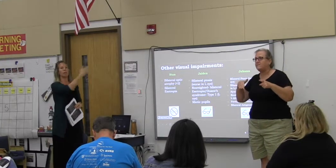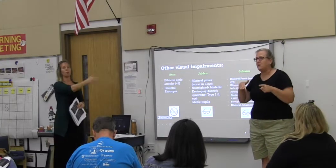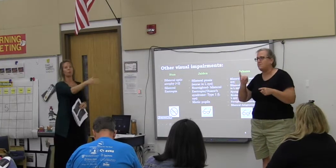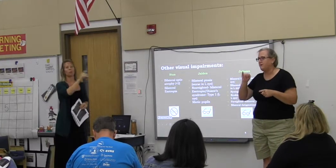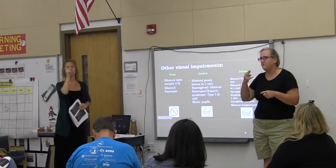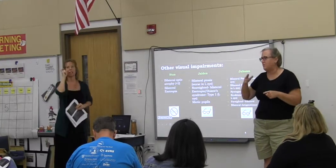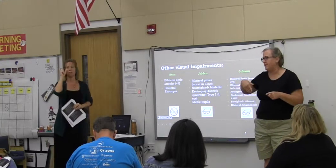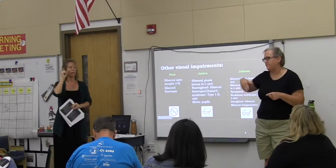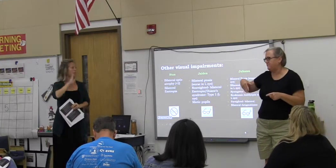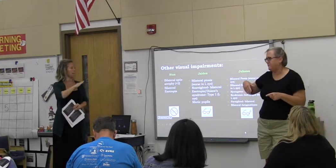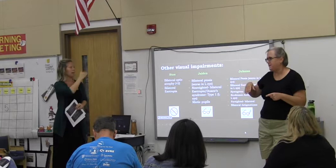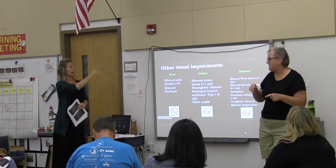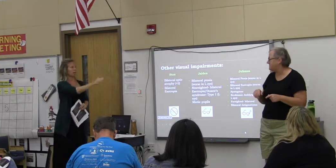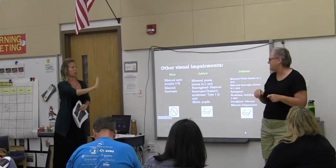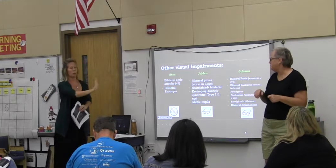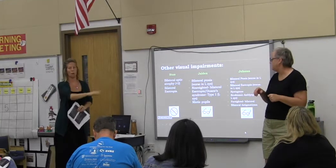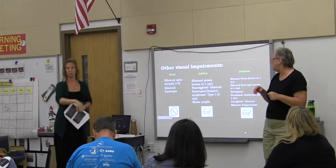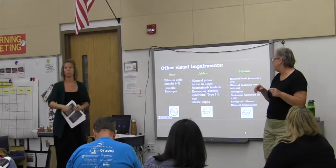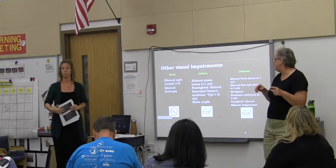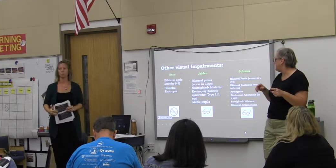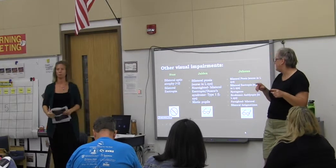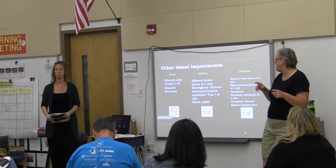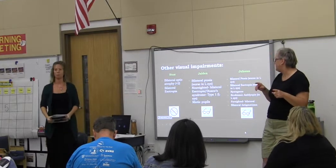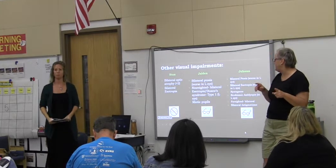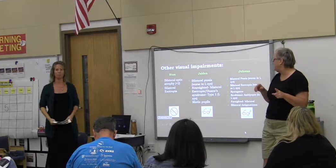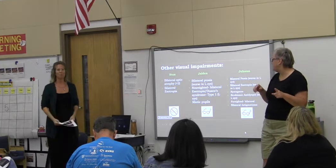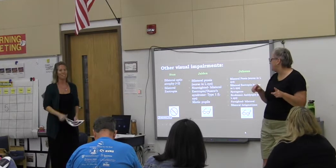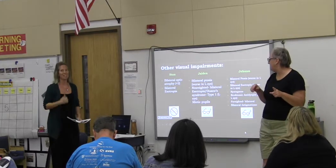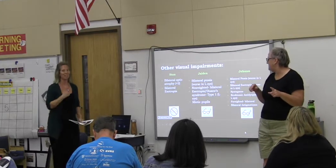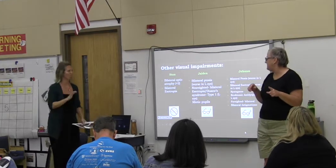Yeah, we haven't so talked about we're on Jaden. Jaden right now, not yet on Johan.